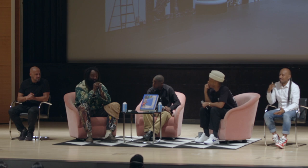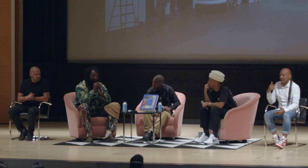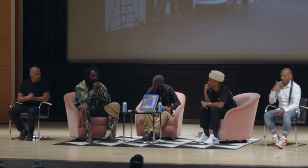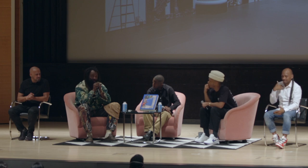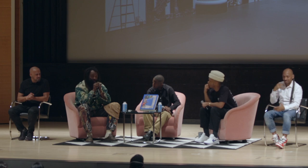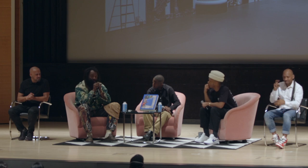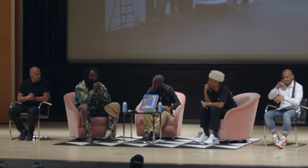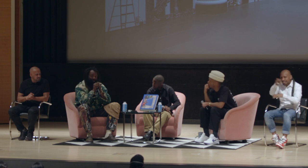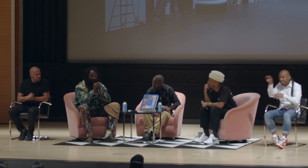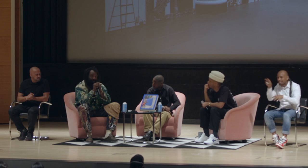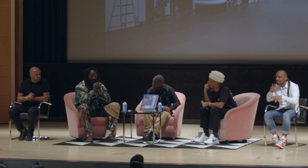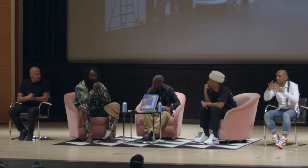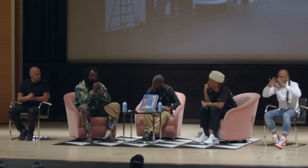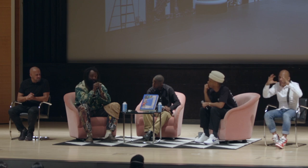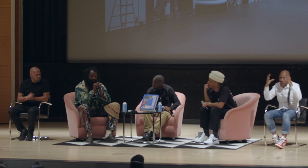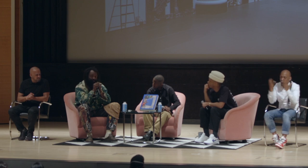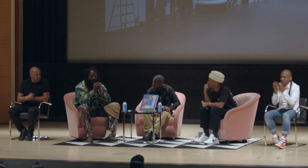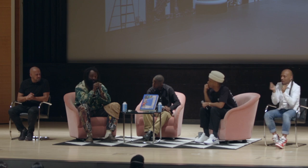him. He always